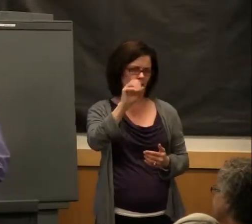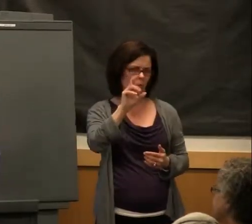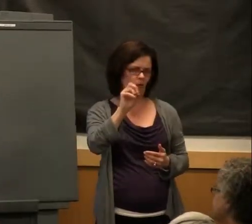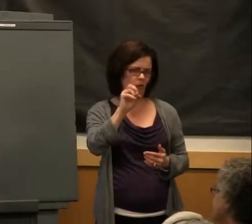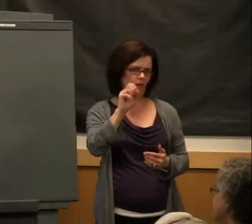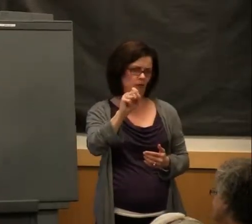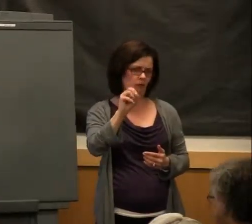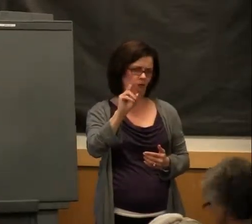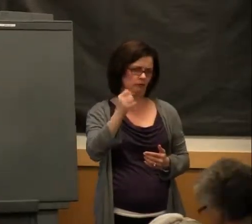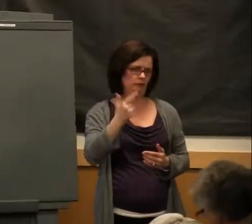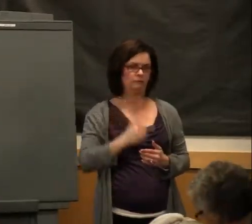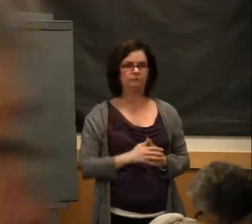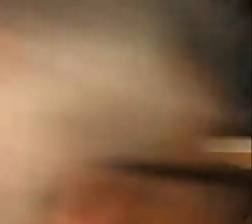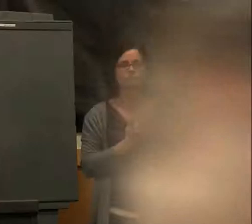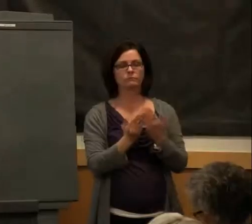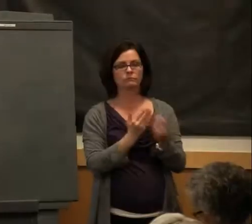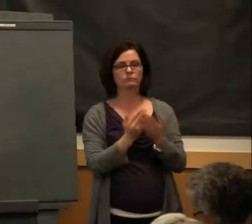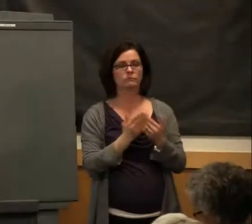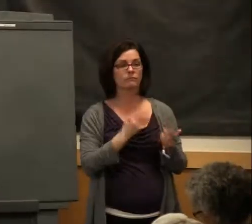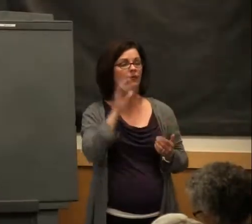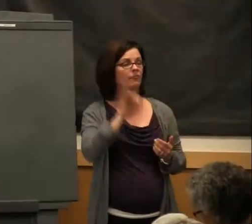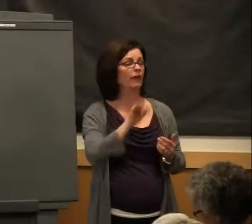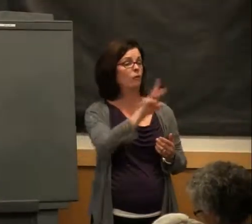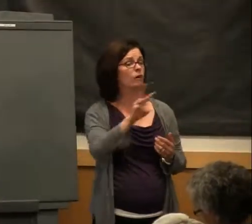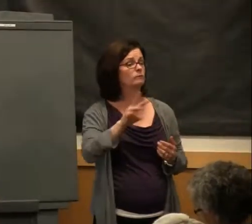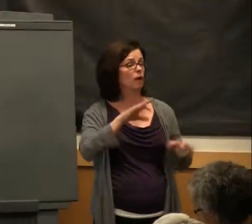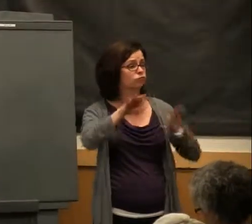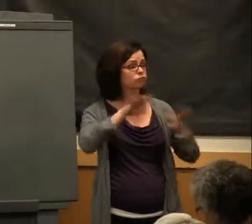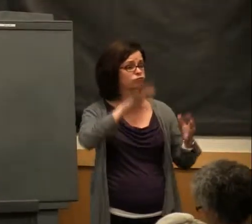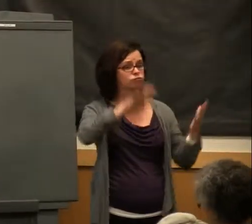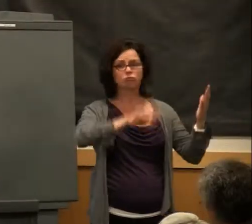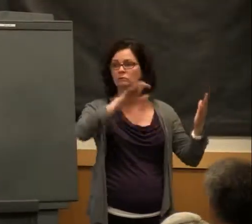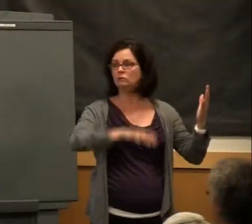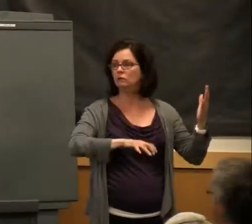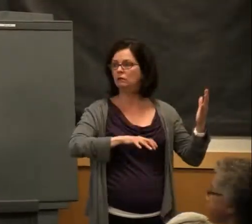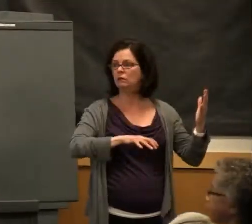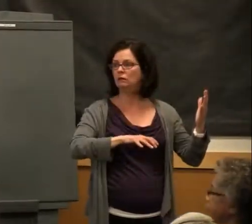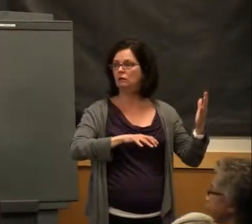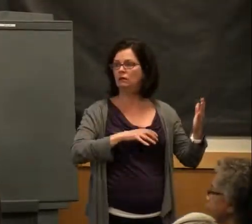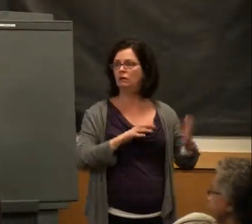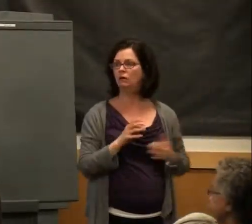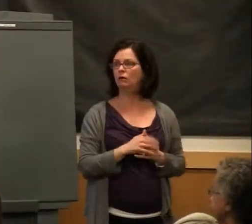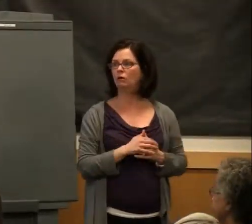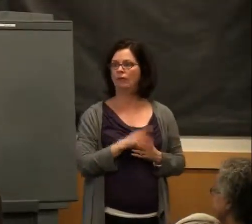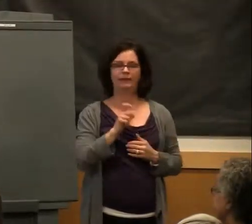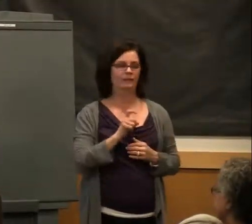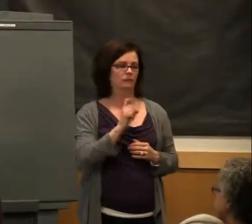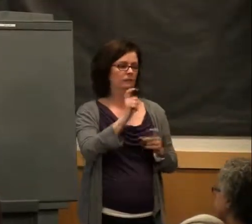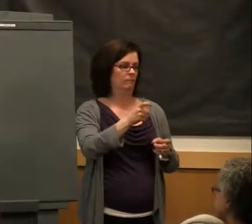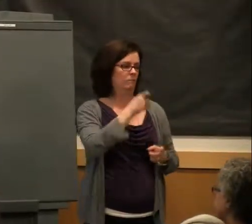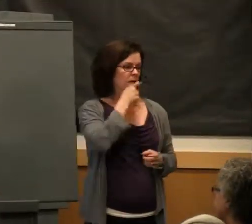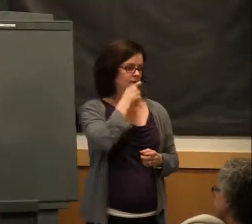And it tells you a little bit more about what we do. Oops. I need to give you the mic.